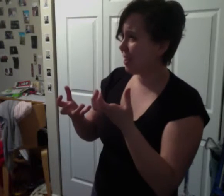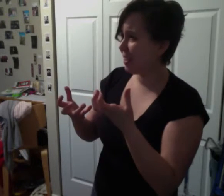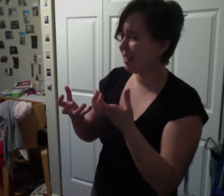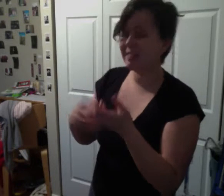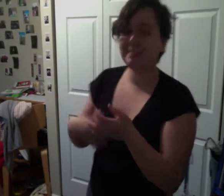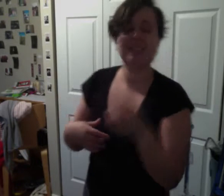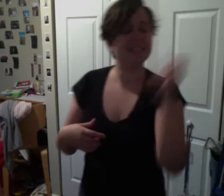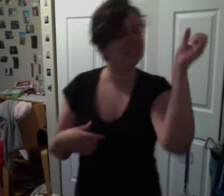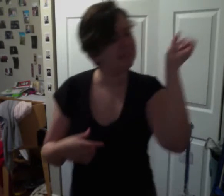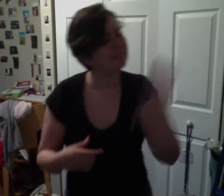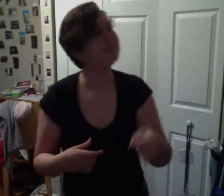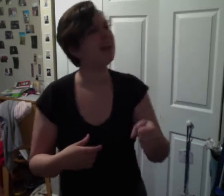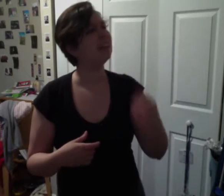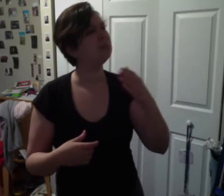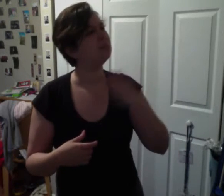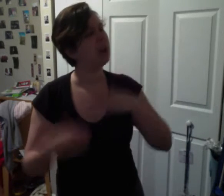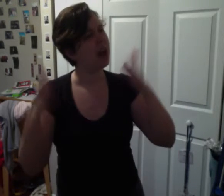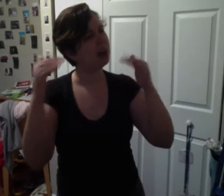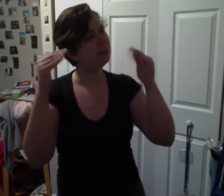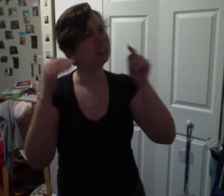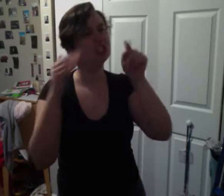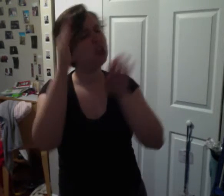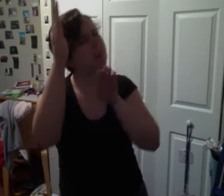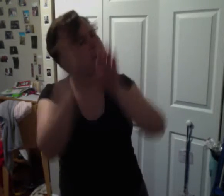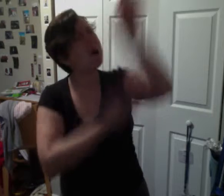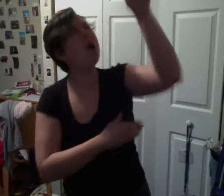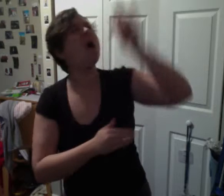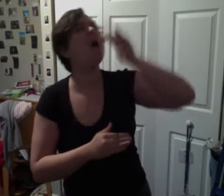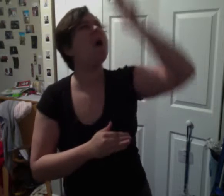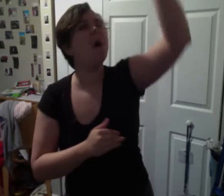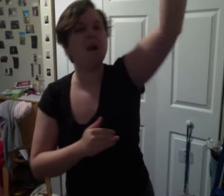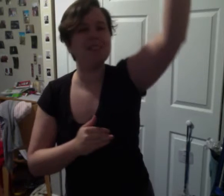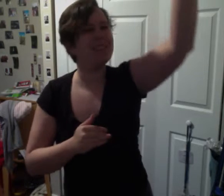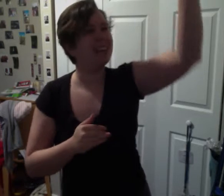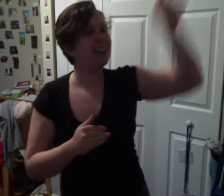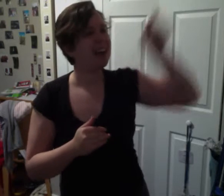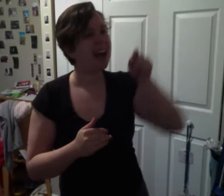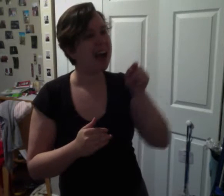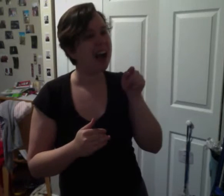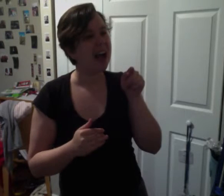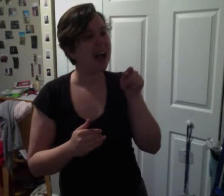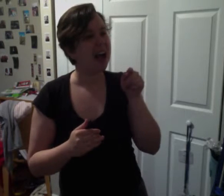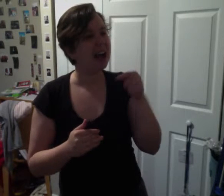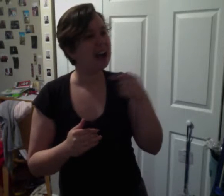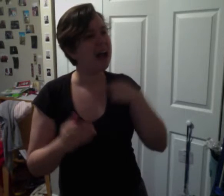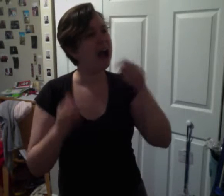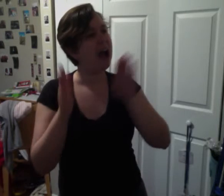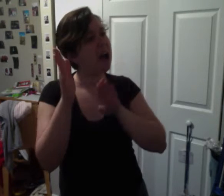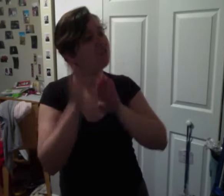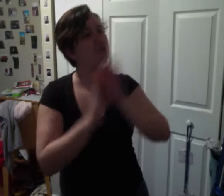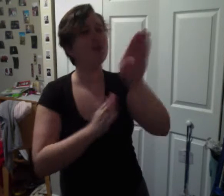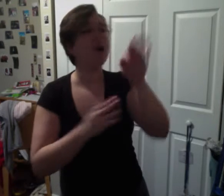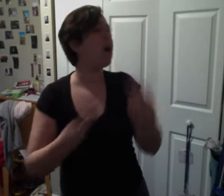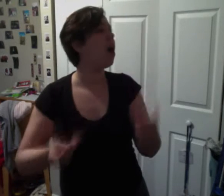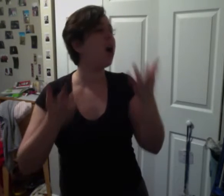but you have made me grow so much as a parent because you think... Well, I was the one who made you a parent. You were the one who made me a parent, that's a good